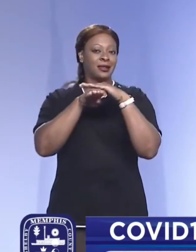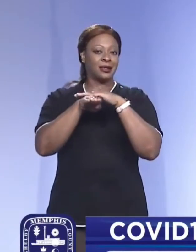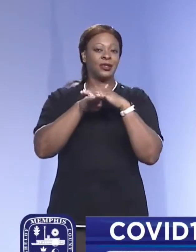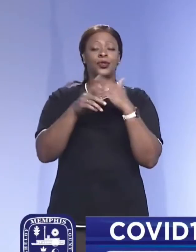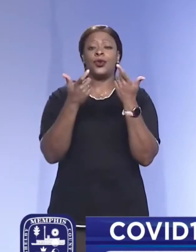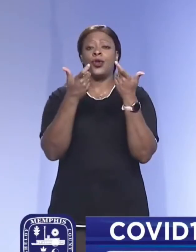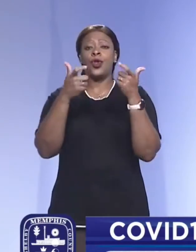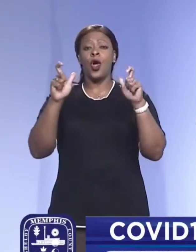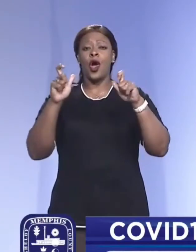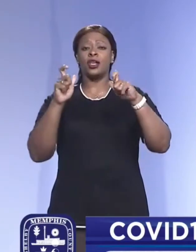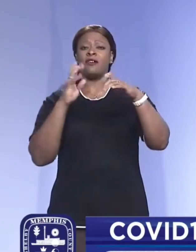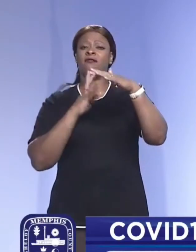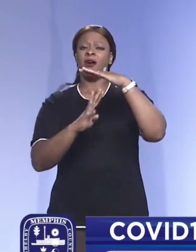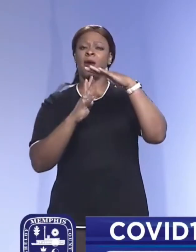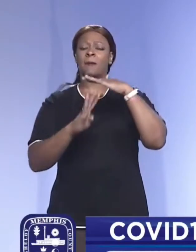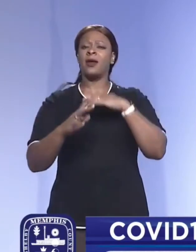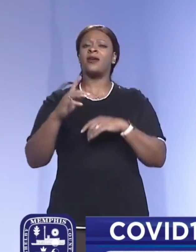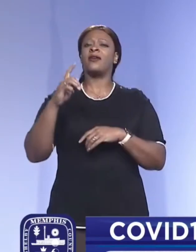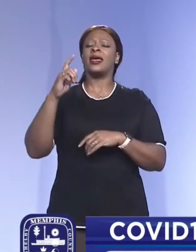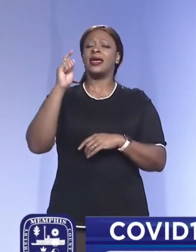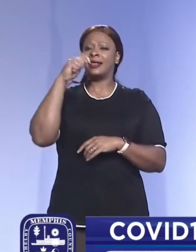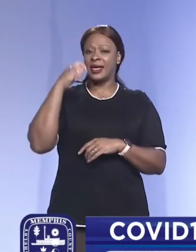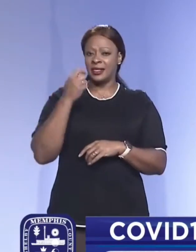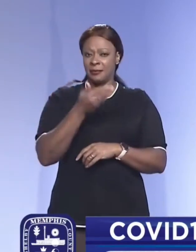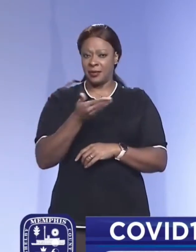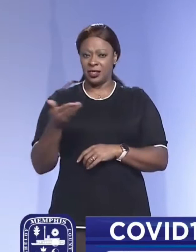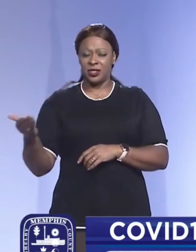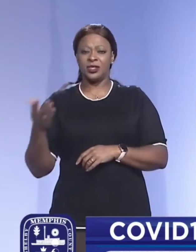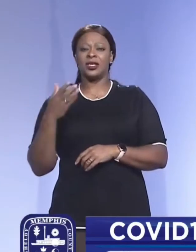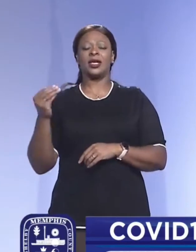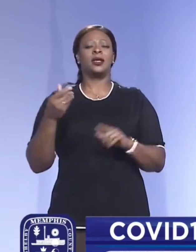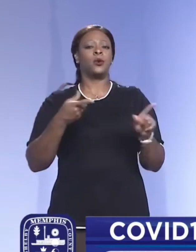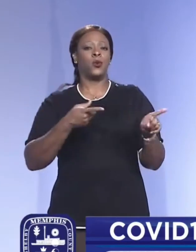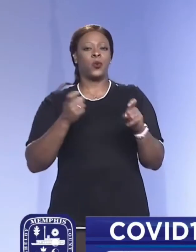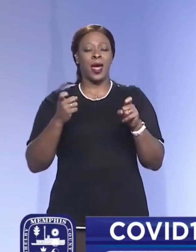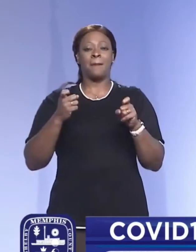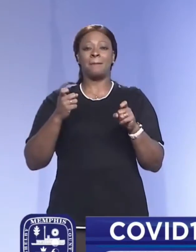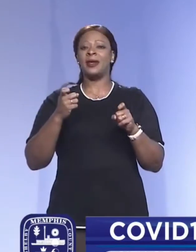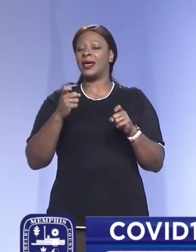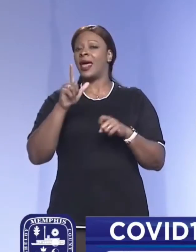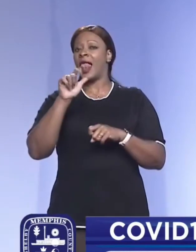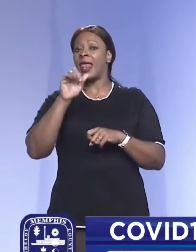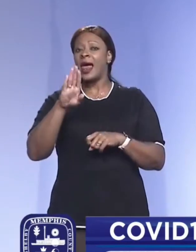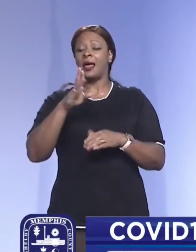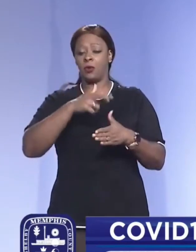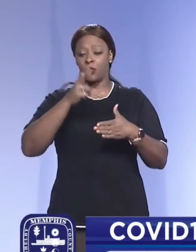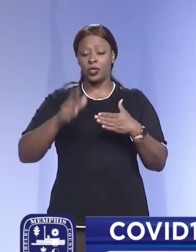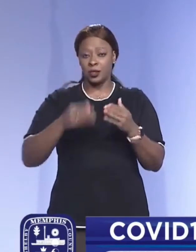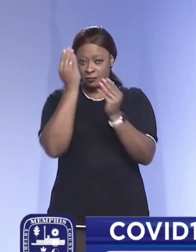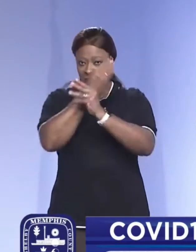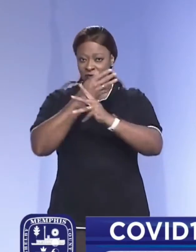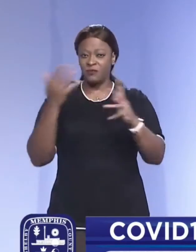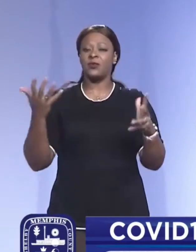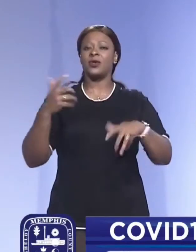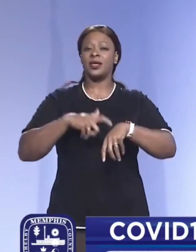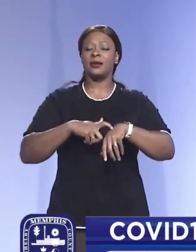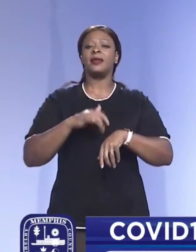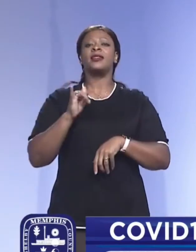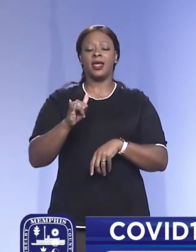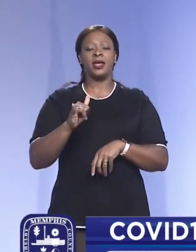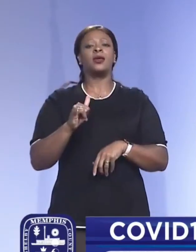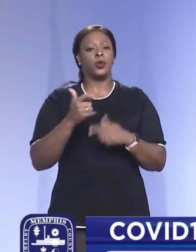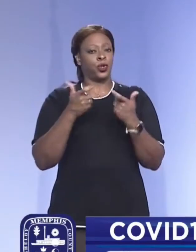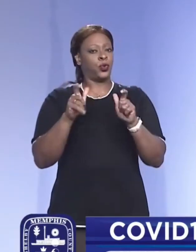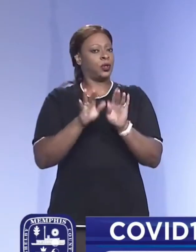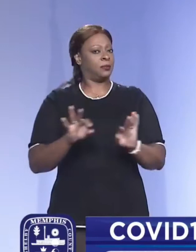large volumes of testing materials and rapid turnaround time on testing results. Those certainly were